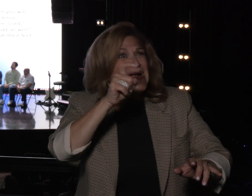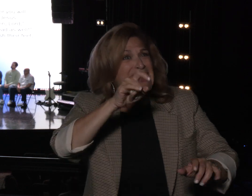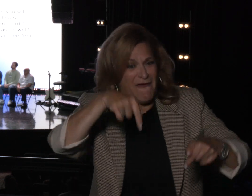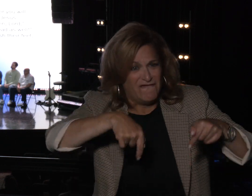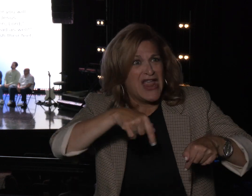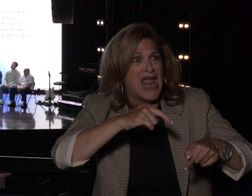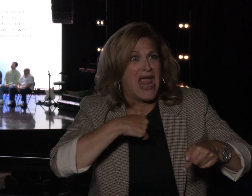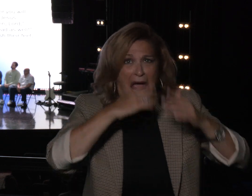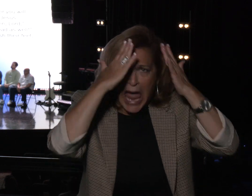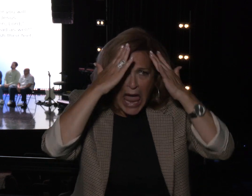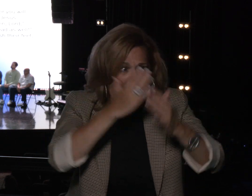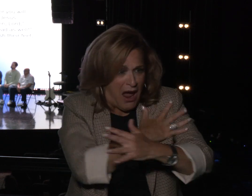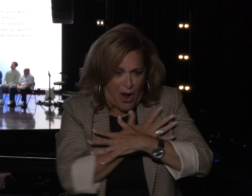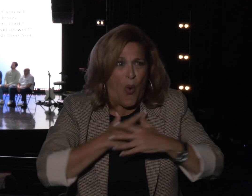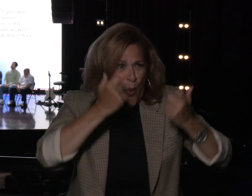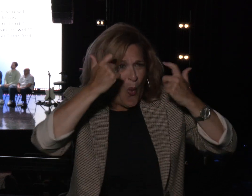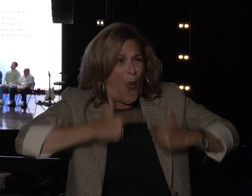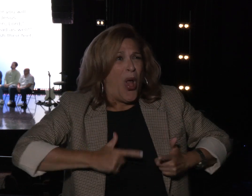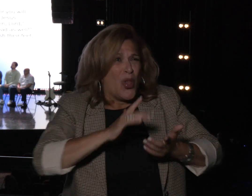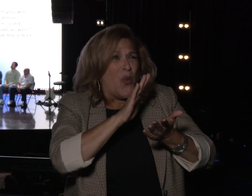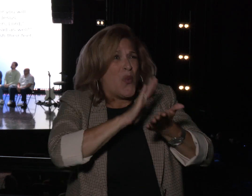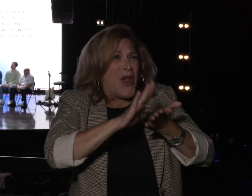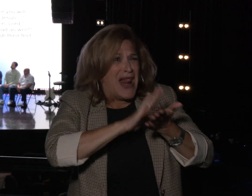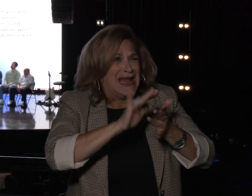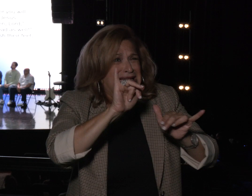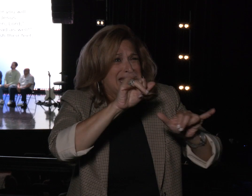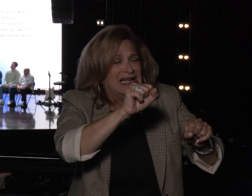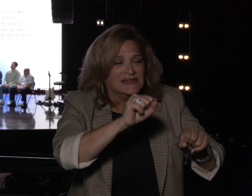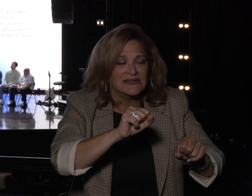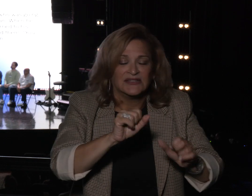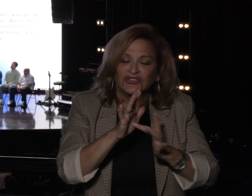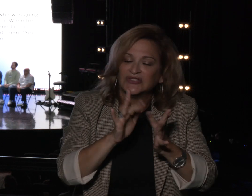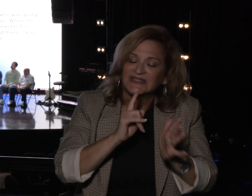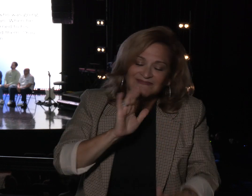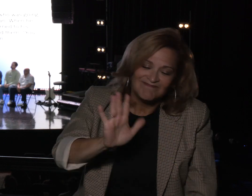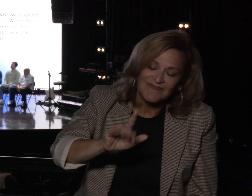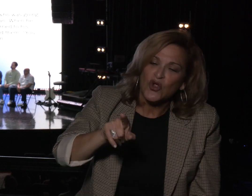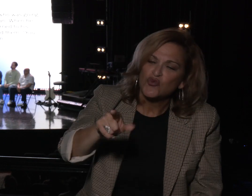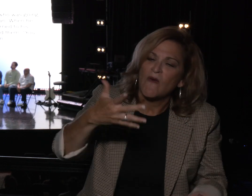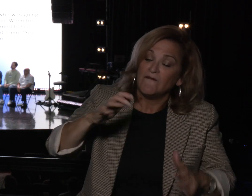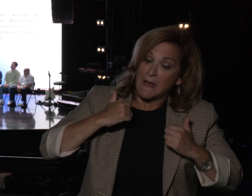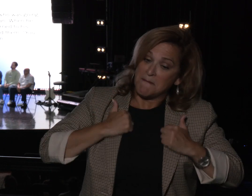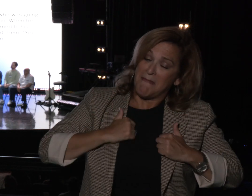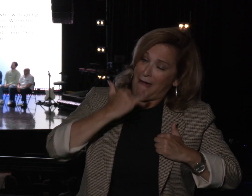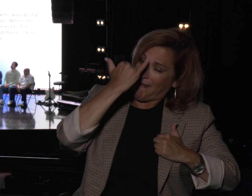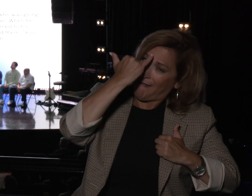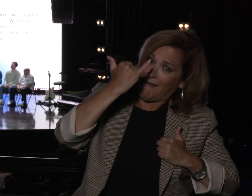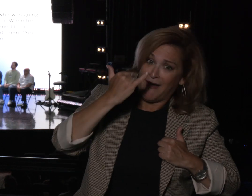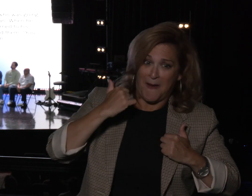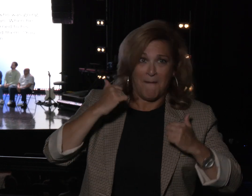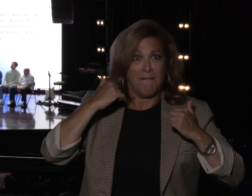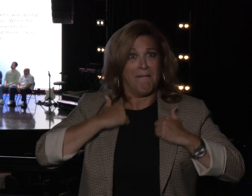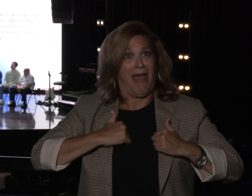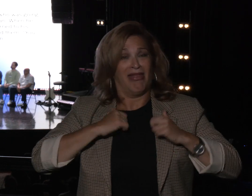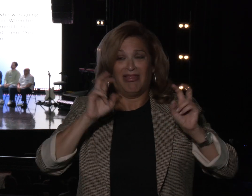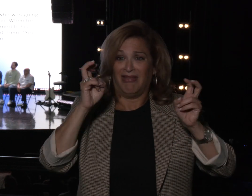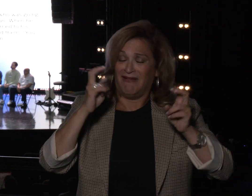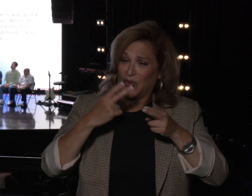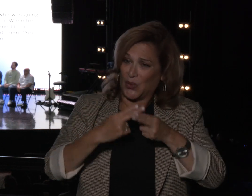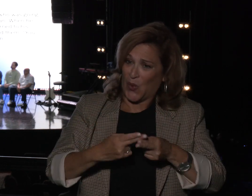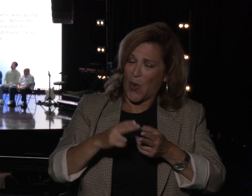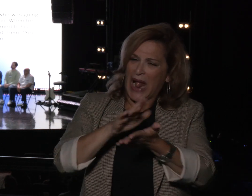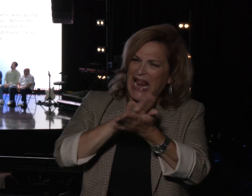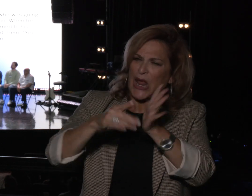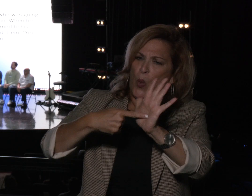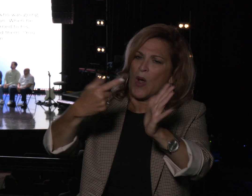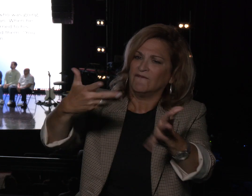feet. Their whole body is clean, and you are clean, though not every one of you," for he knew who was going to betray him, and that was